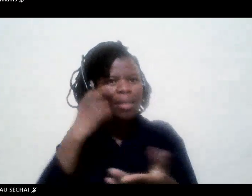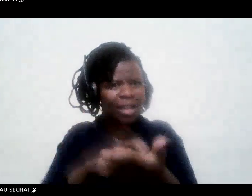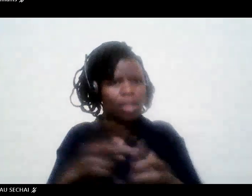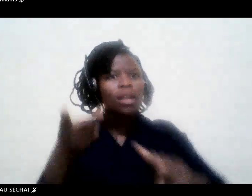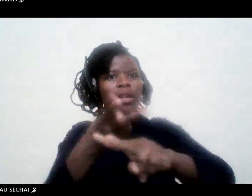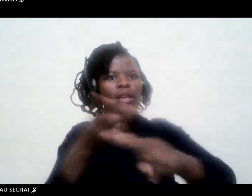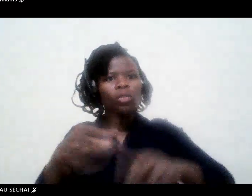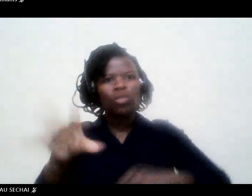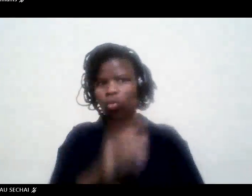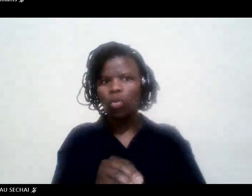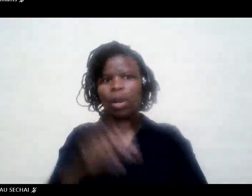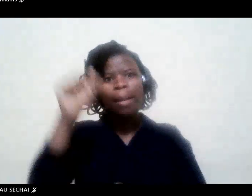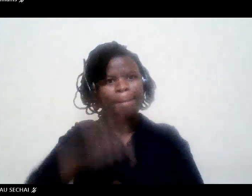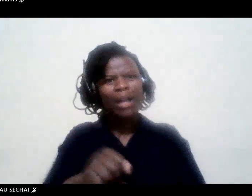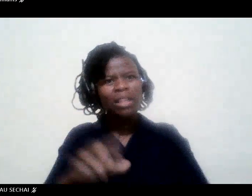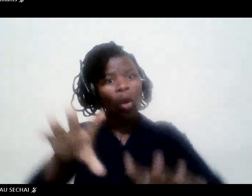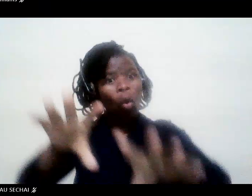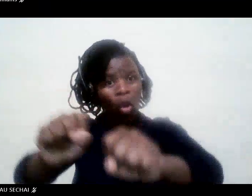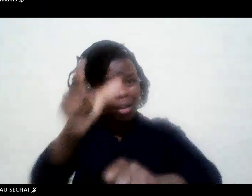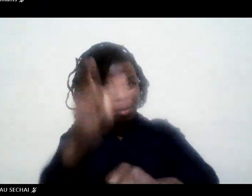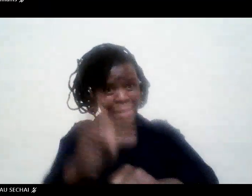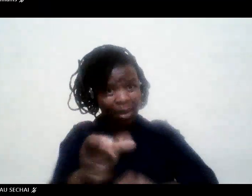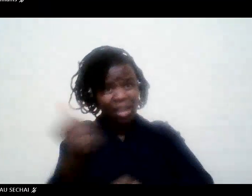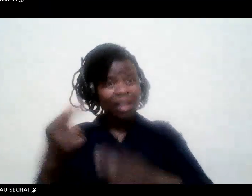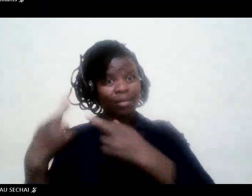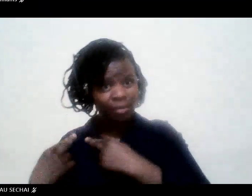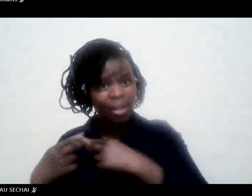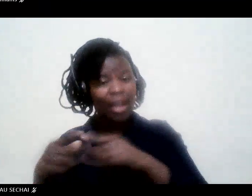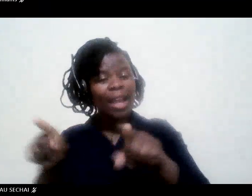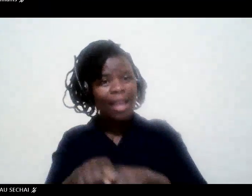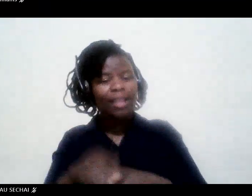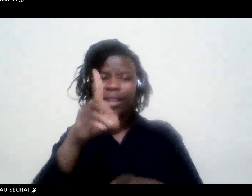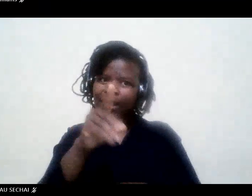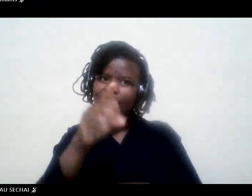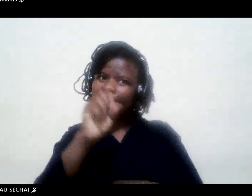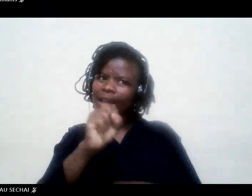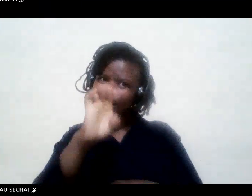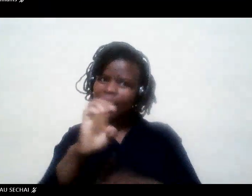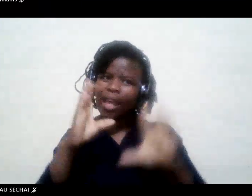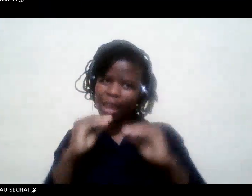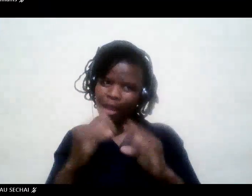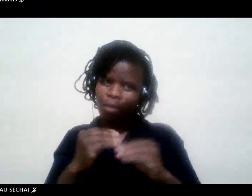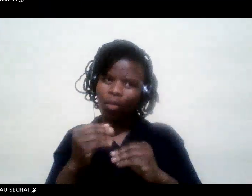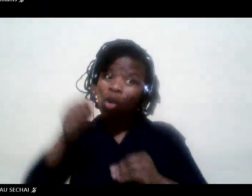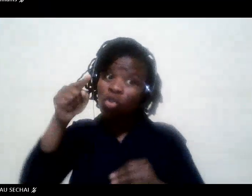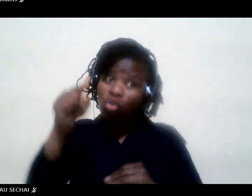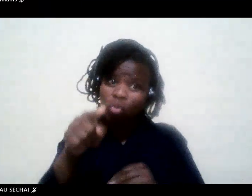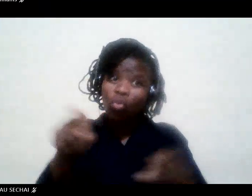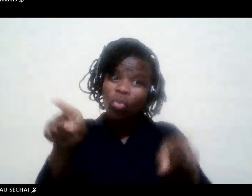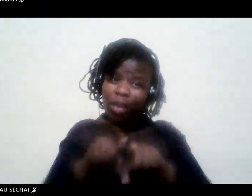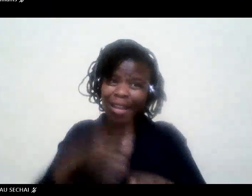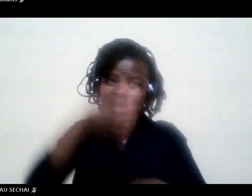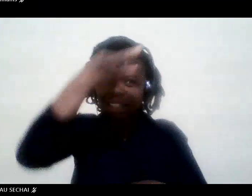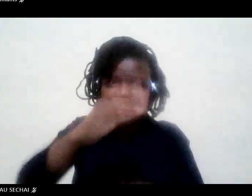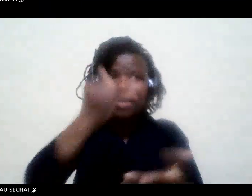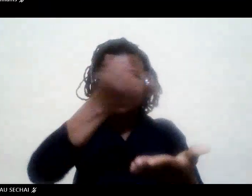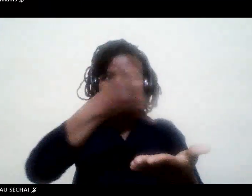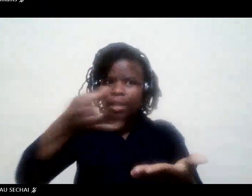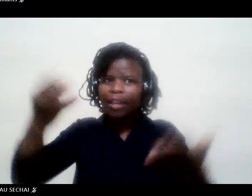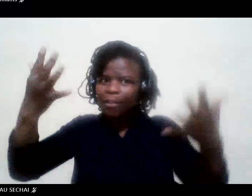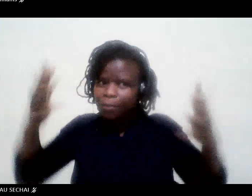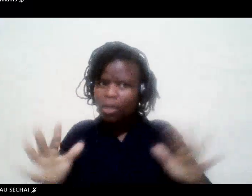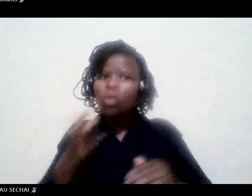we need to hold somebody accountable, as the DSE says, that you as a government, you have signed the white paper saying